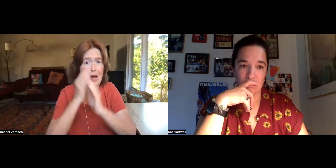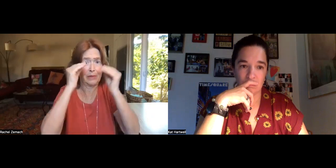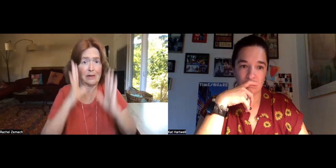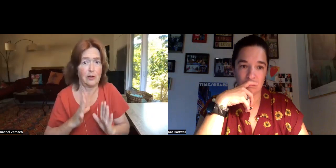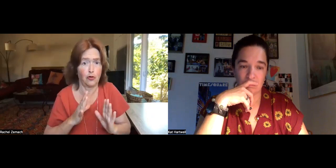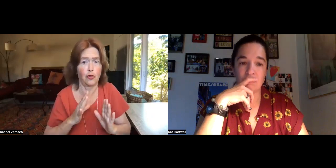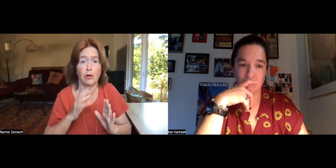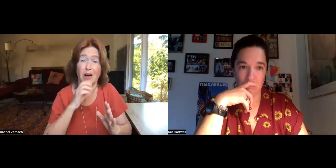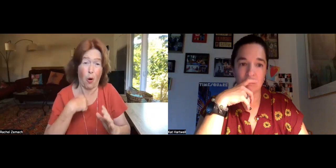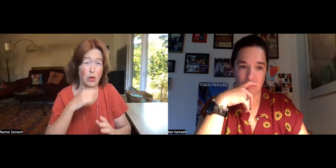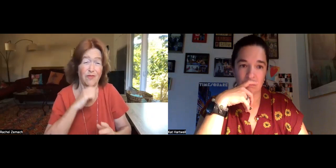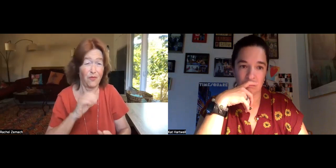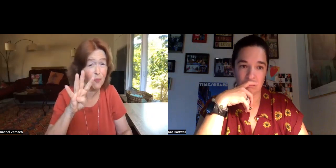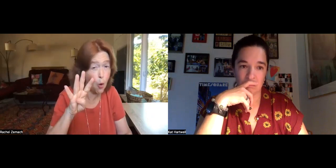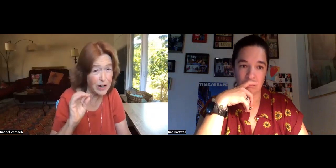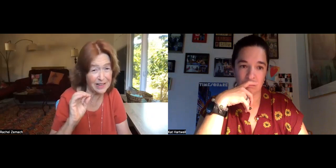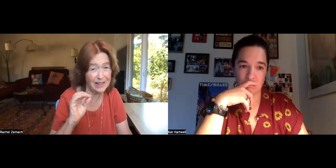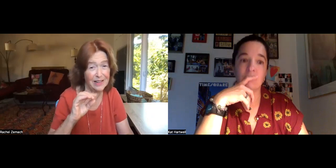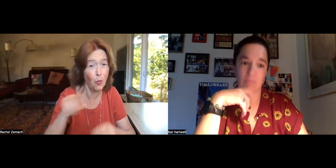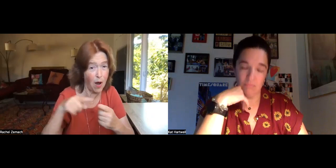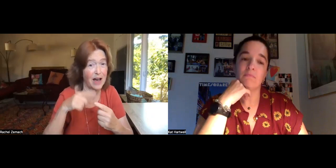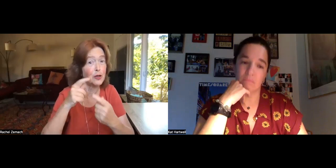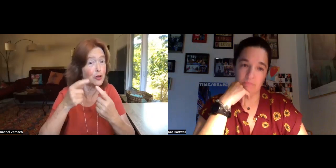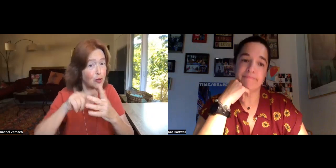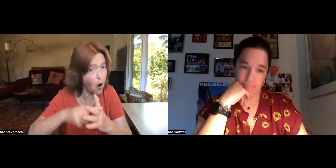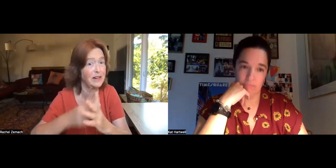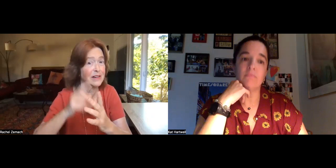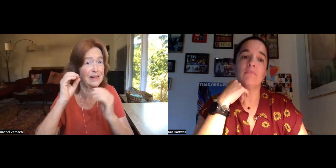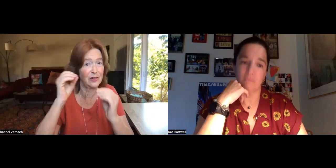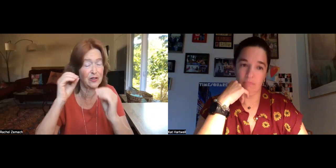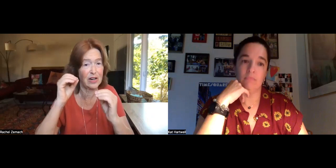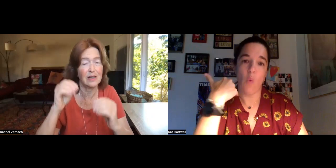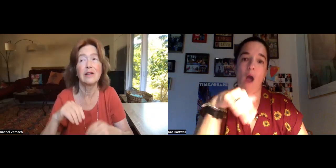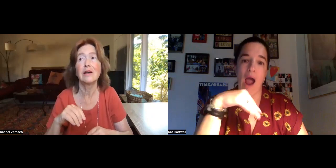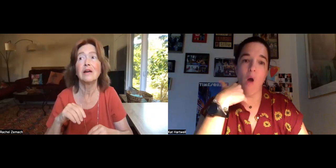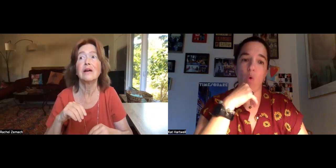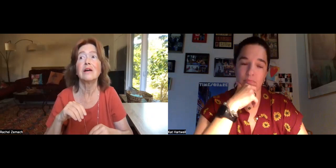Became teacher who bored when I started teaching. Wow.